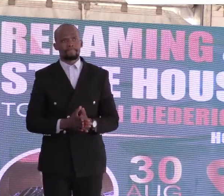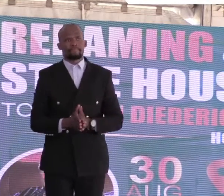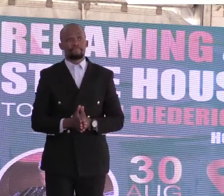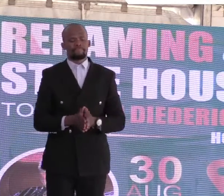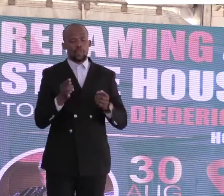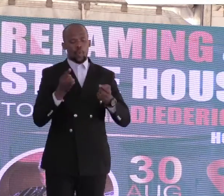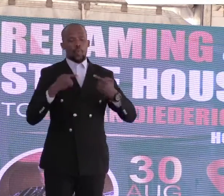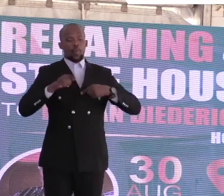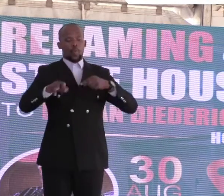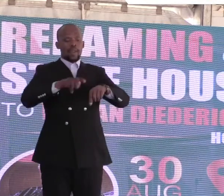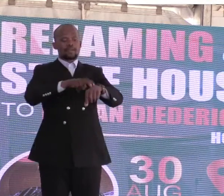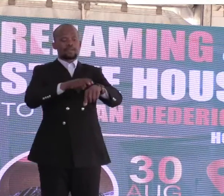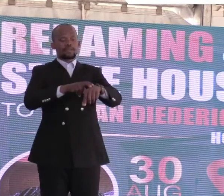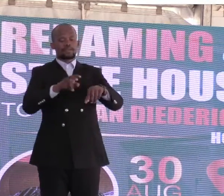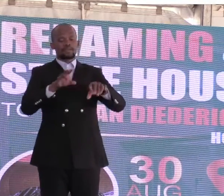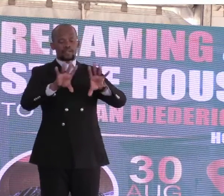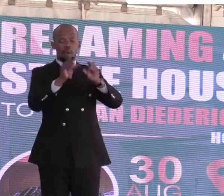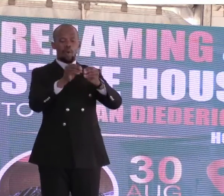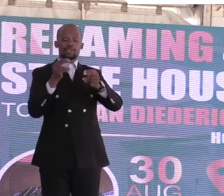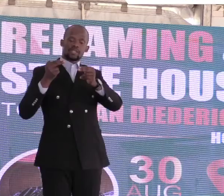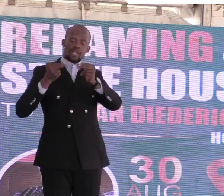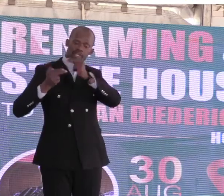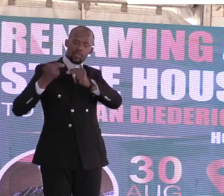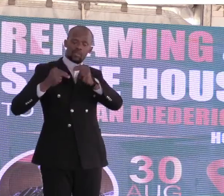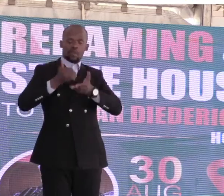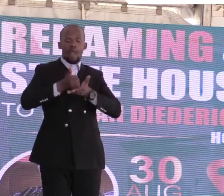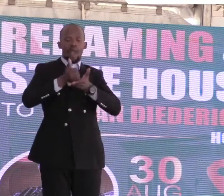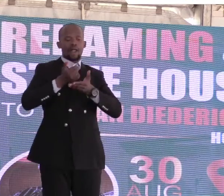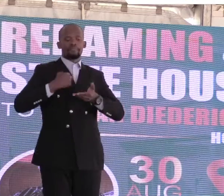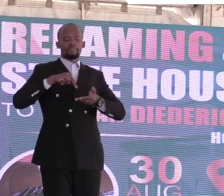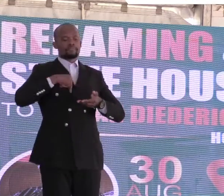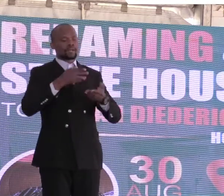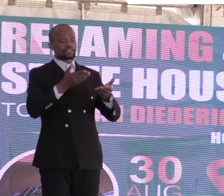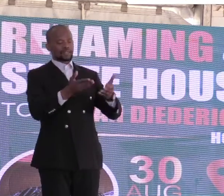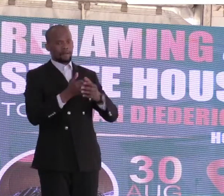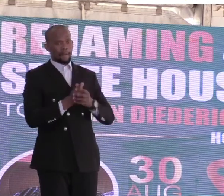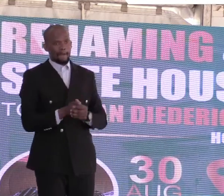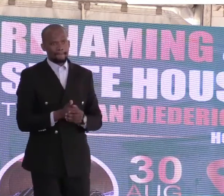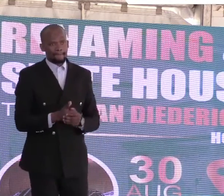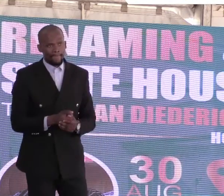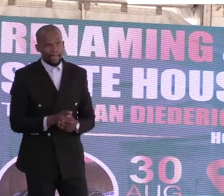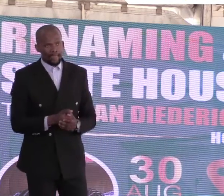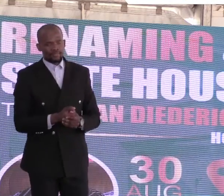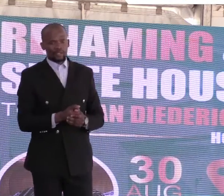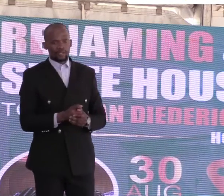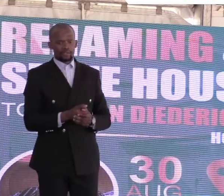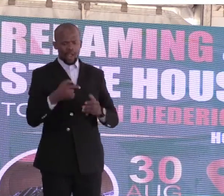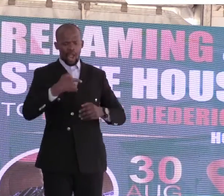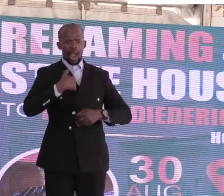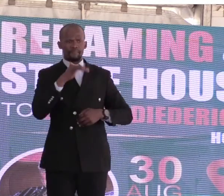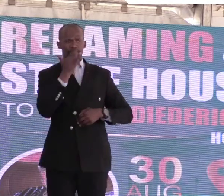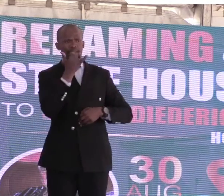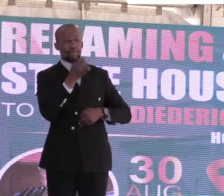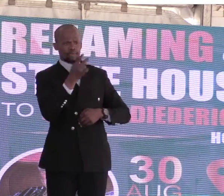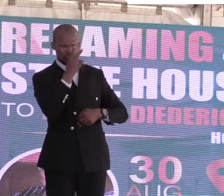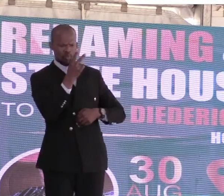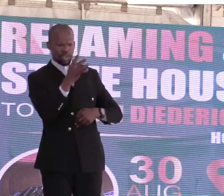We need all these historians to help us in that, and all the creatives. I'm happy with what I've seen,